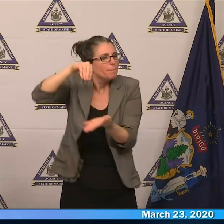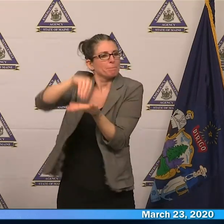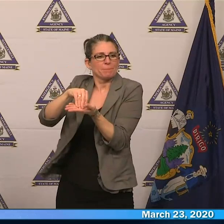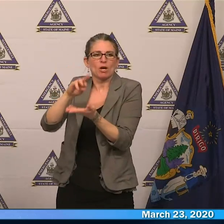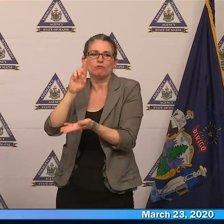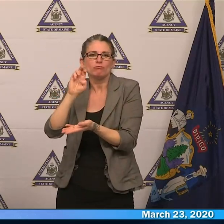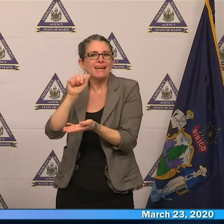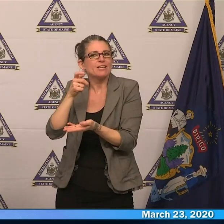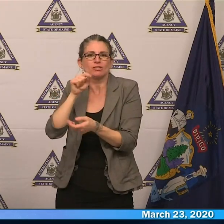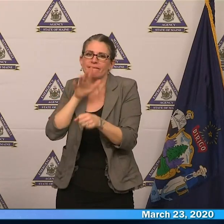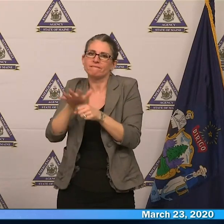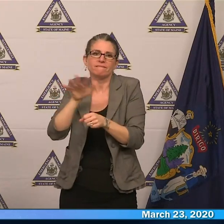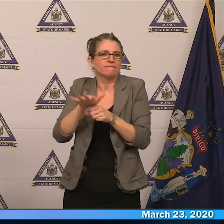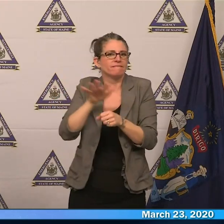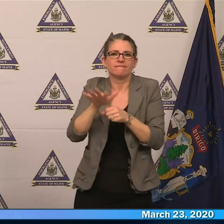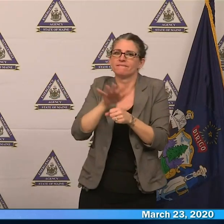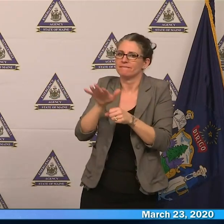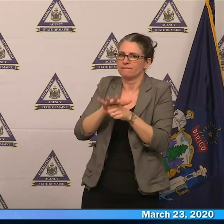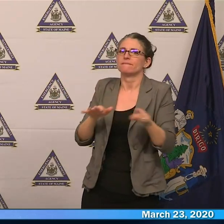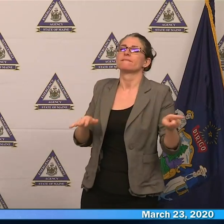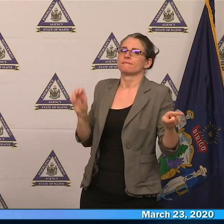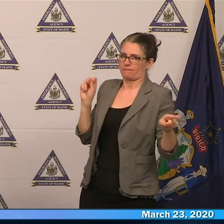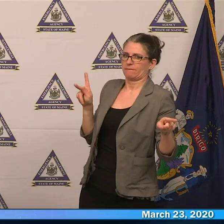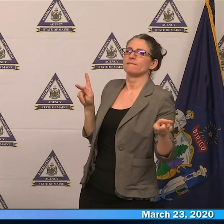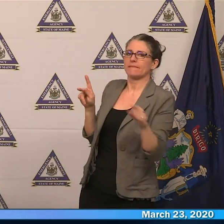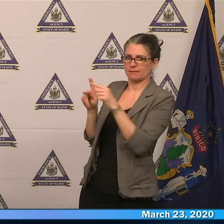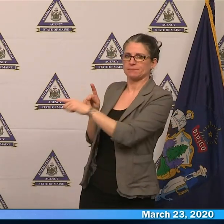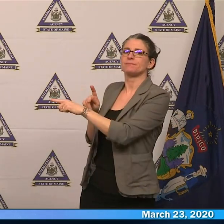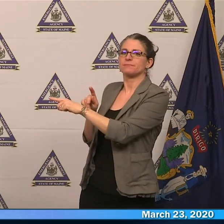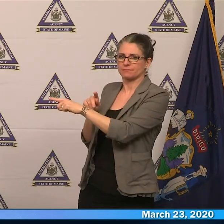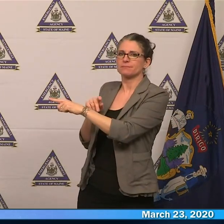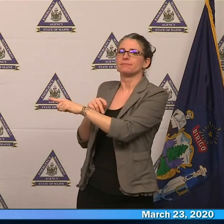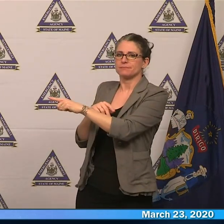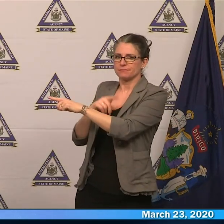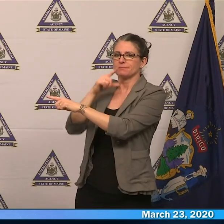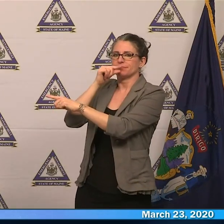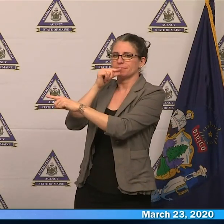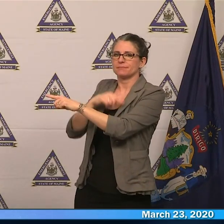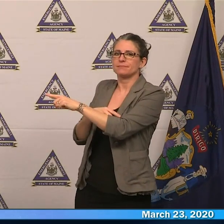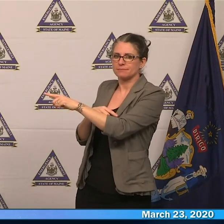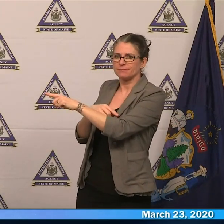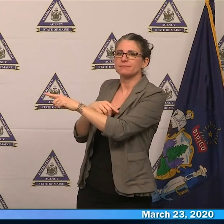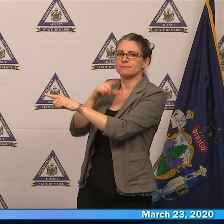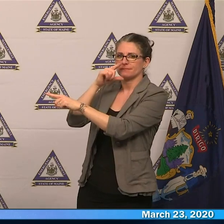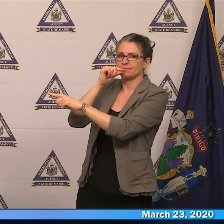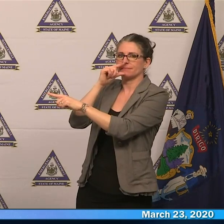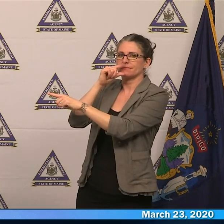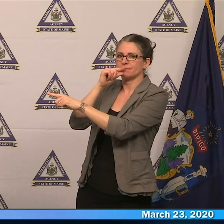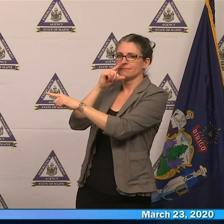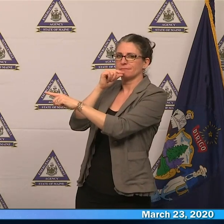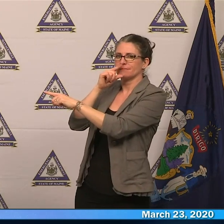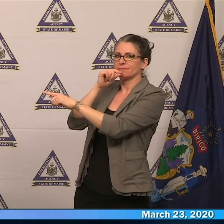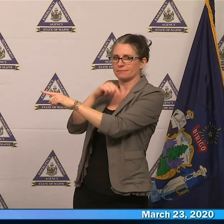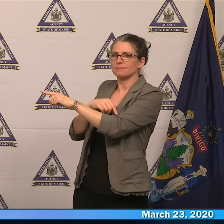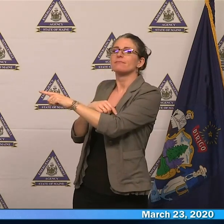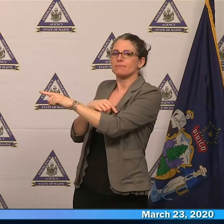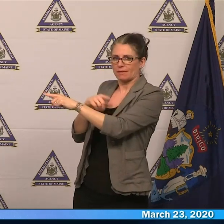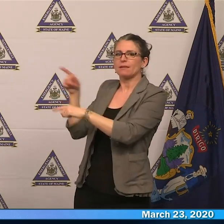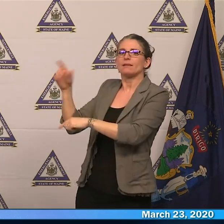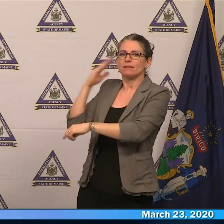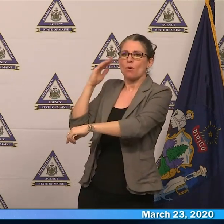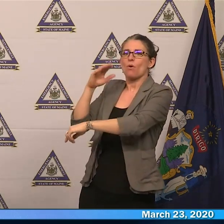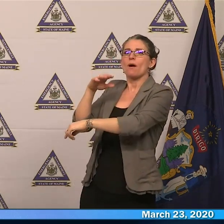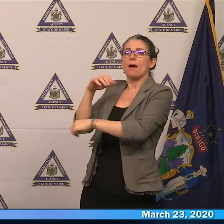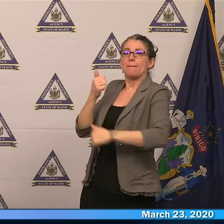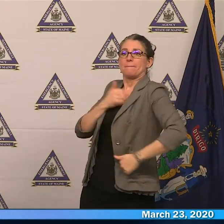invoked, call Roche and other companies to produce more of that reagent more rapidly? Could that be done? I